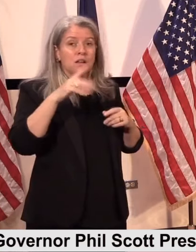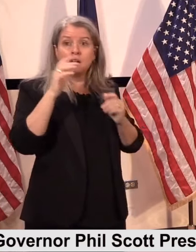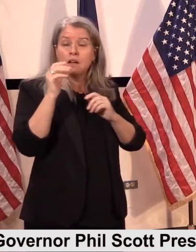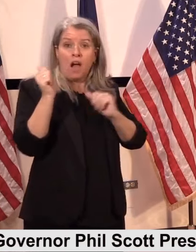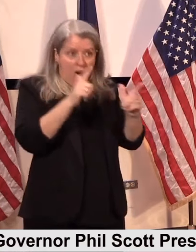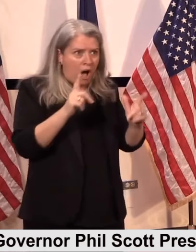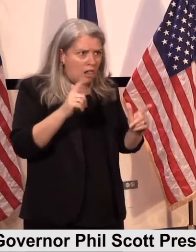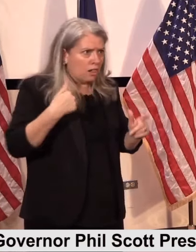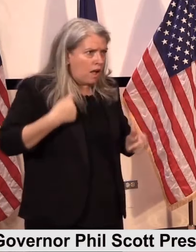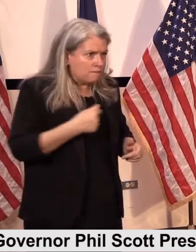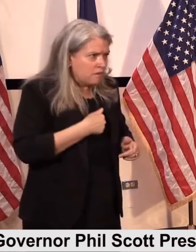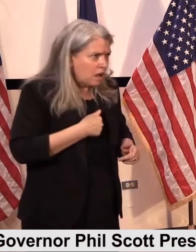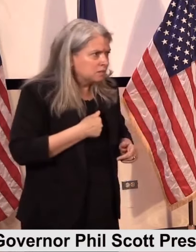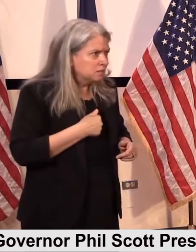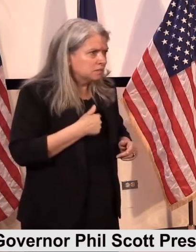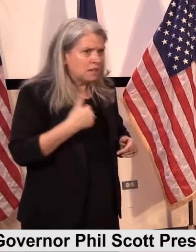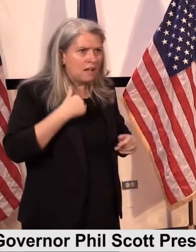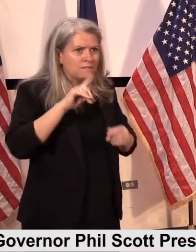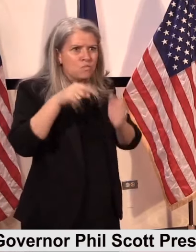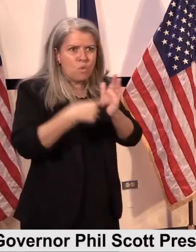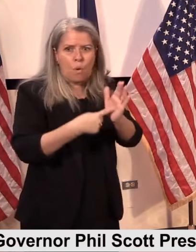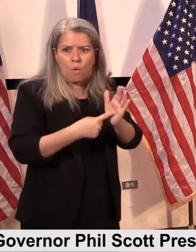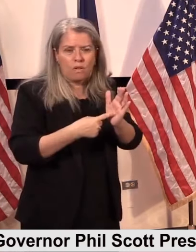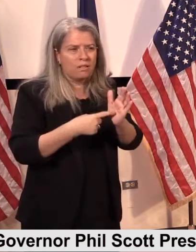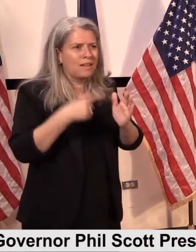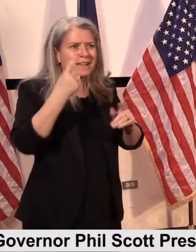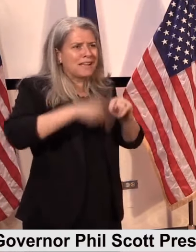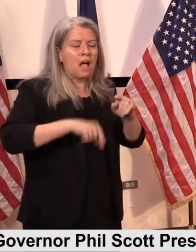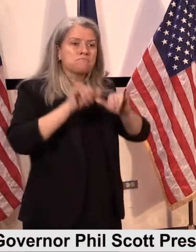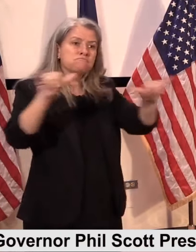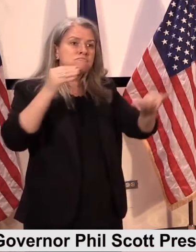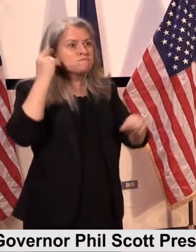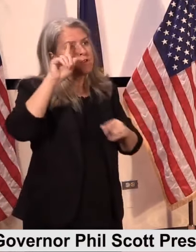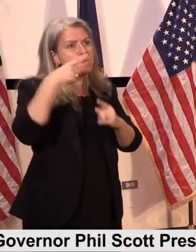of us have a role to play in this, all age groups. So